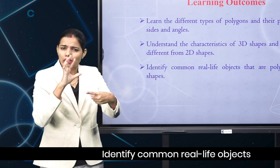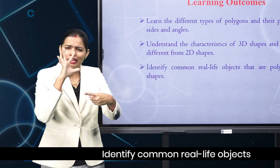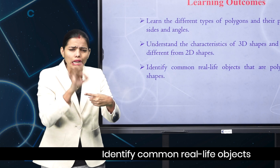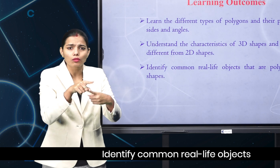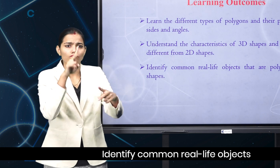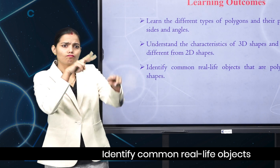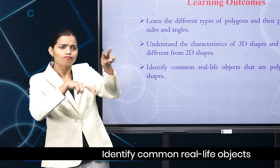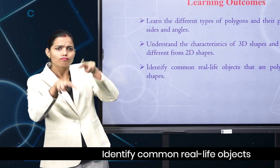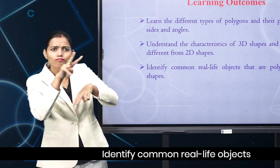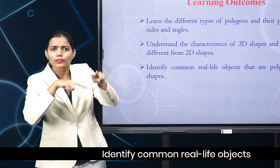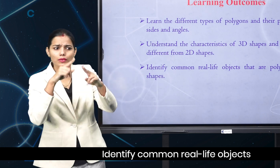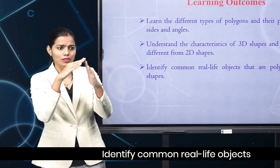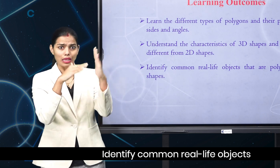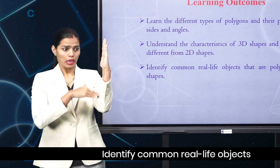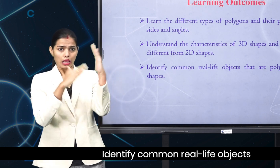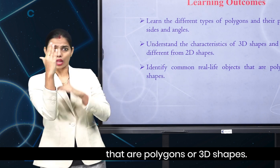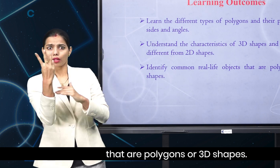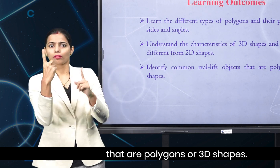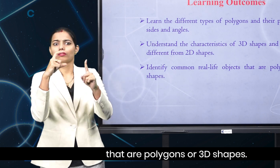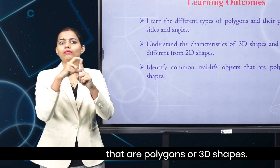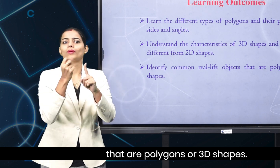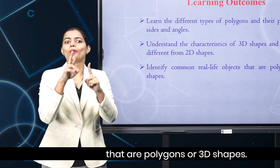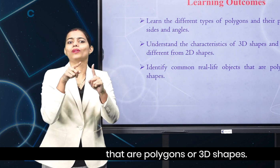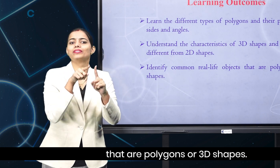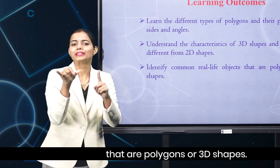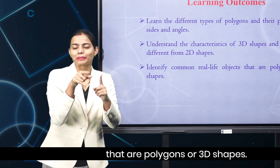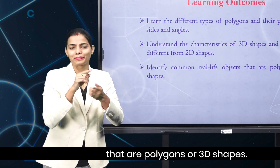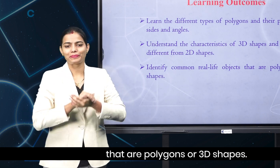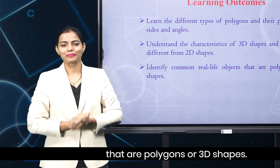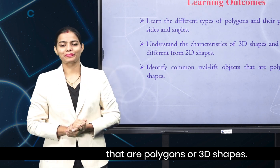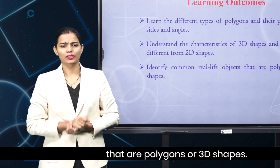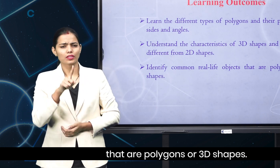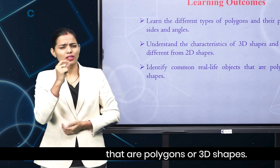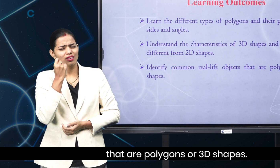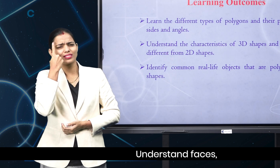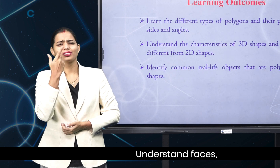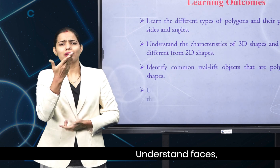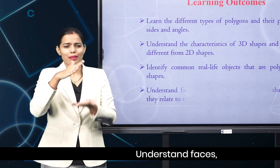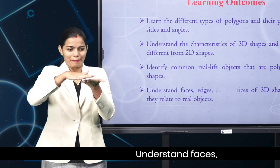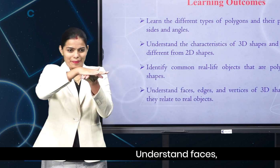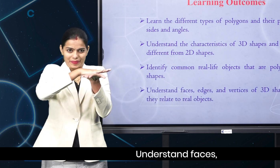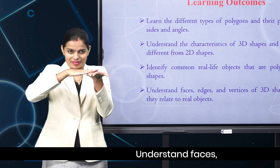common real-life objects that are polygons or 3D shaped. Understand faces,